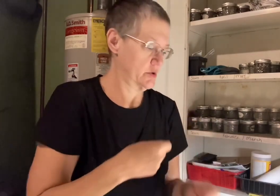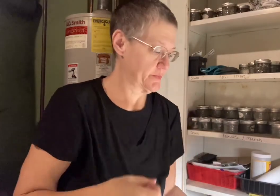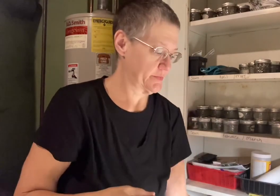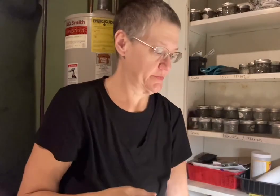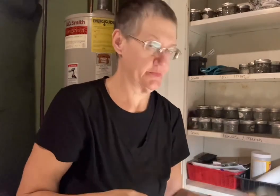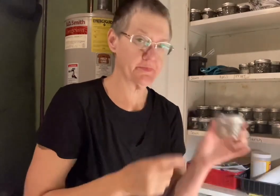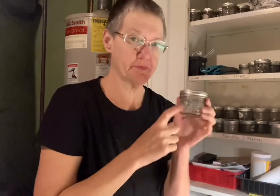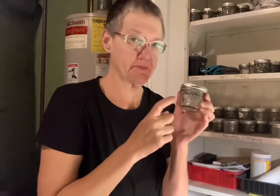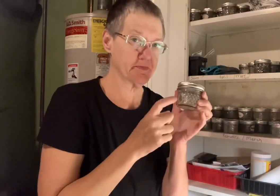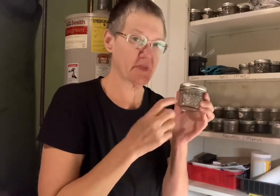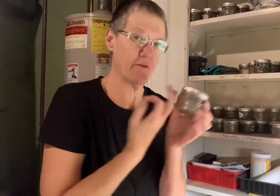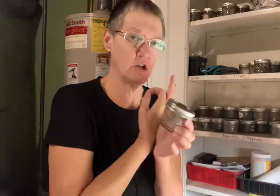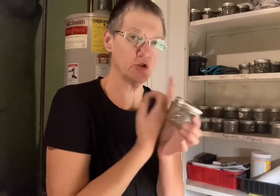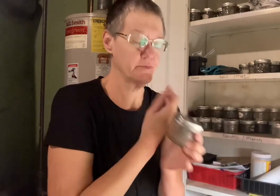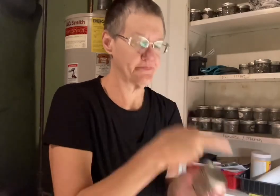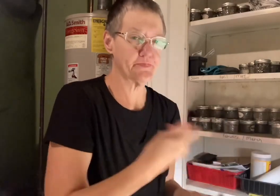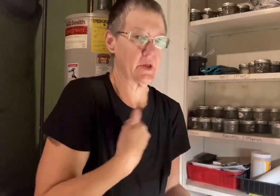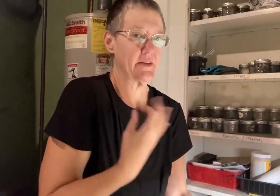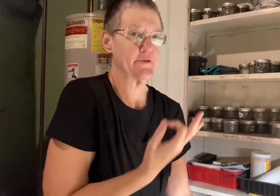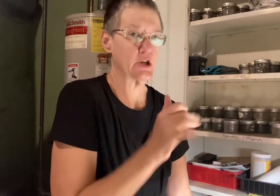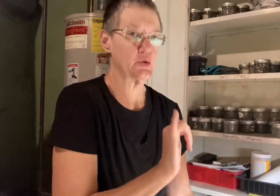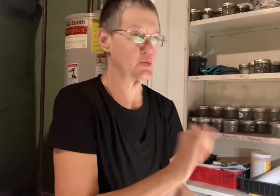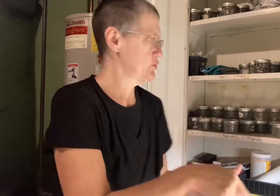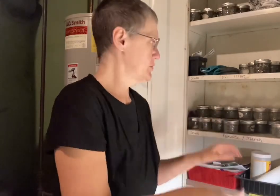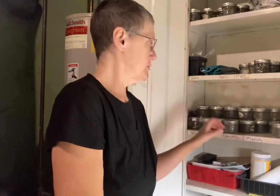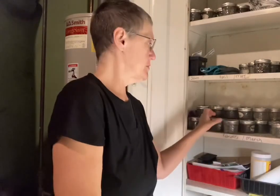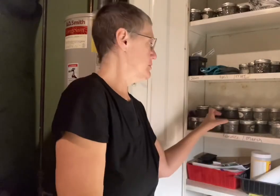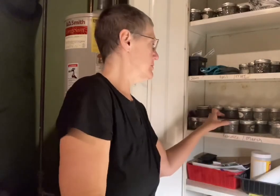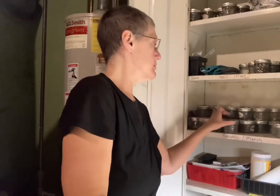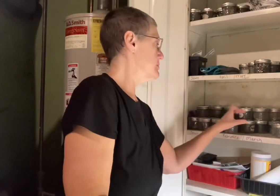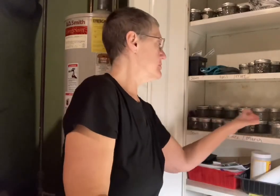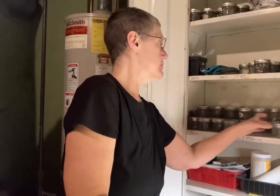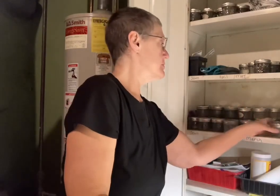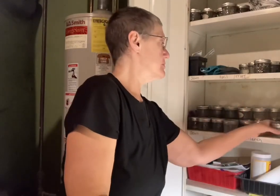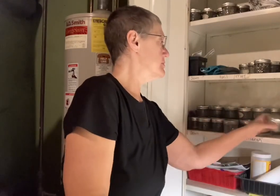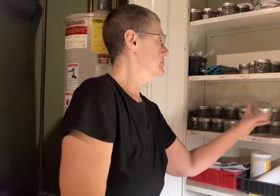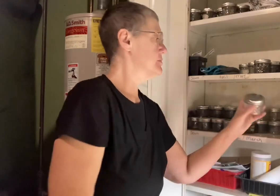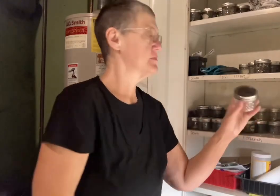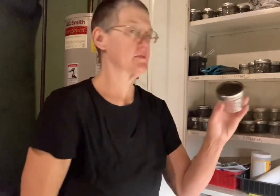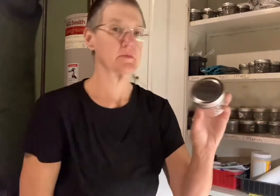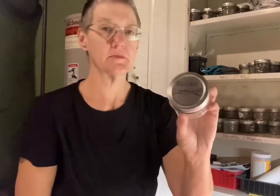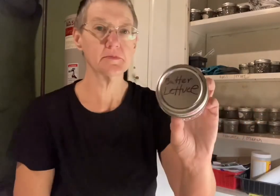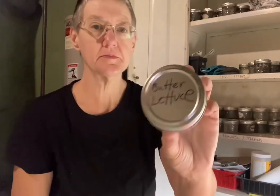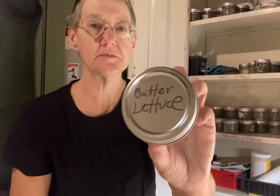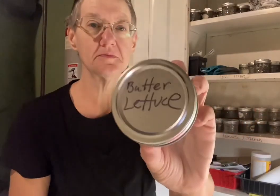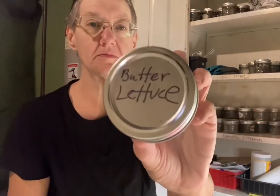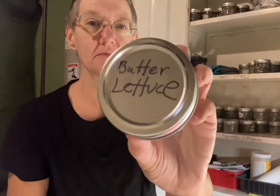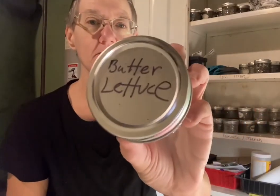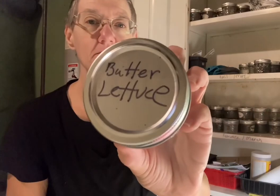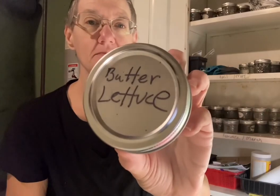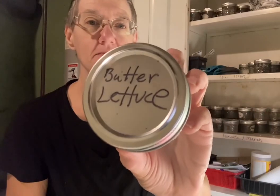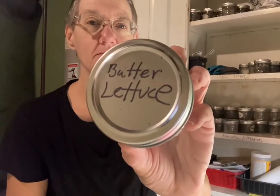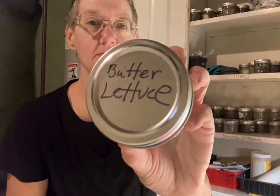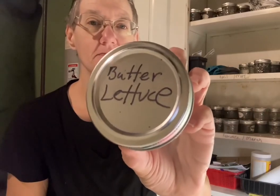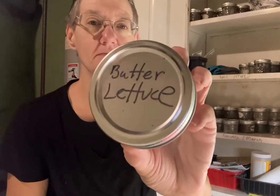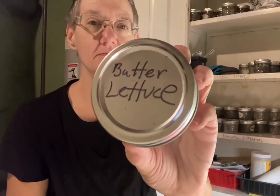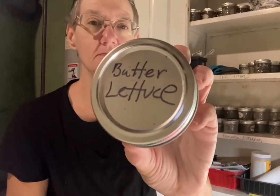The black Simpson seeded is fresh this year. The other one has fresh seeds added too. There's